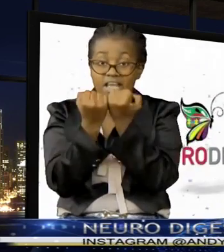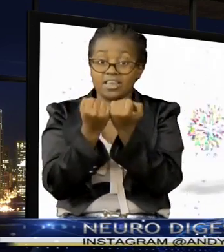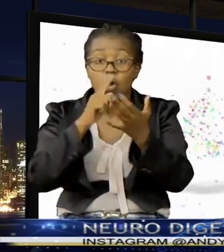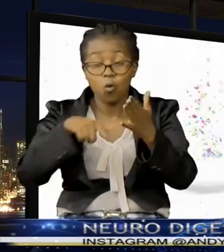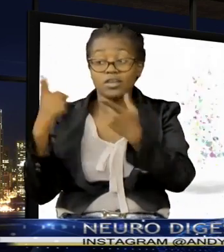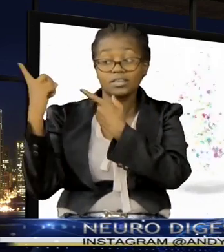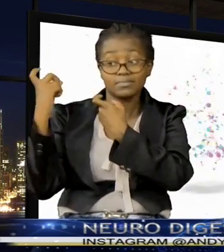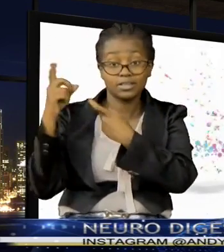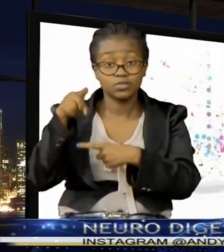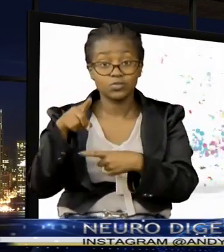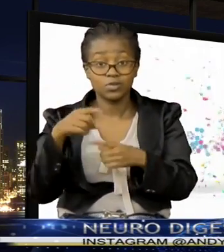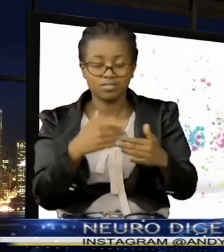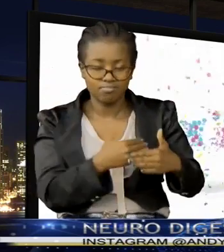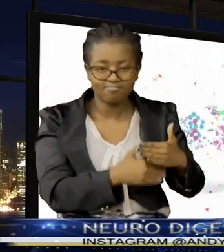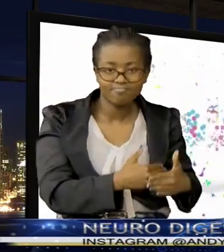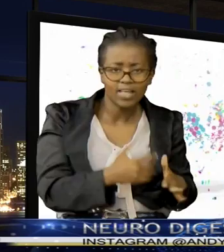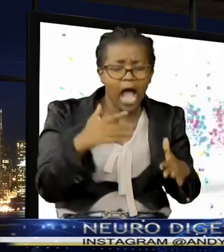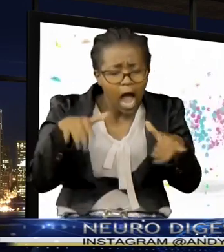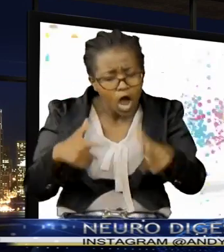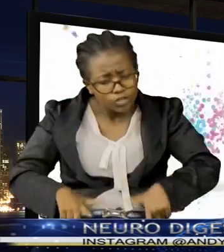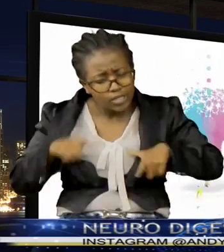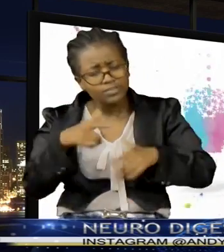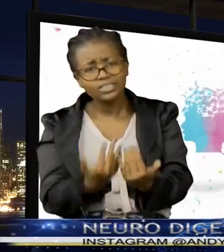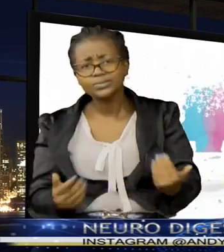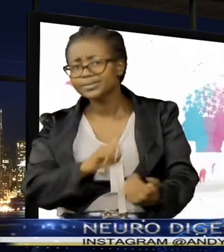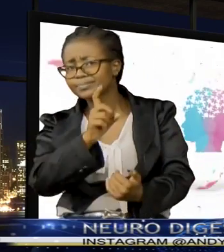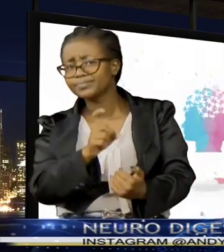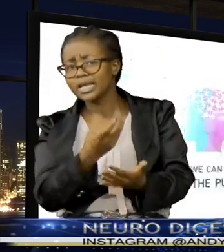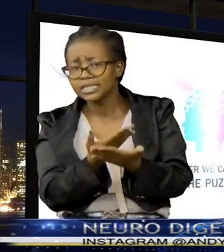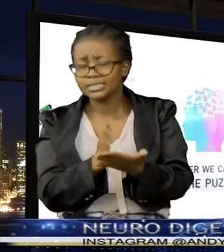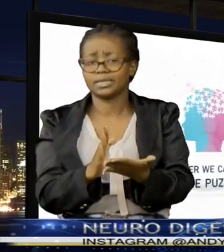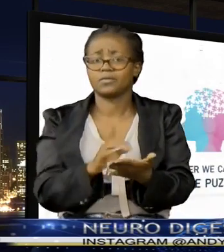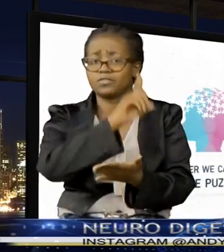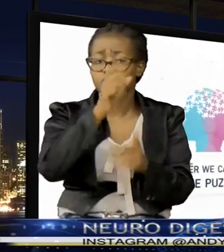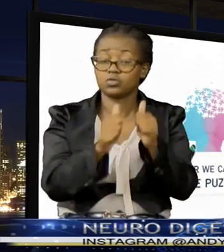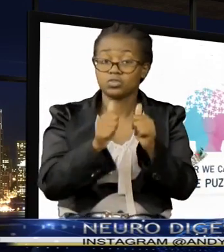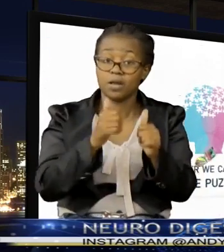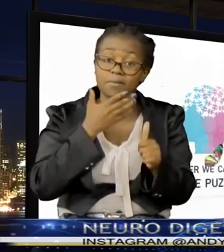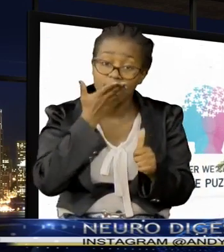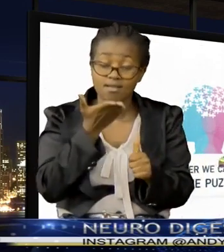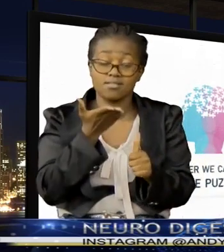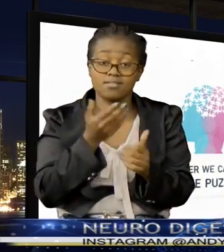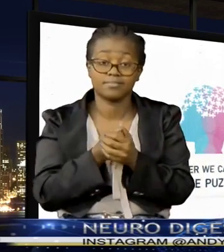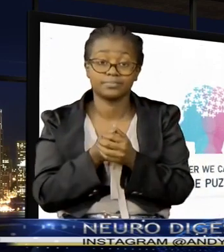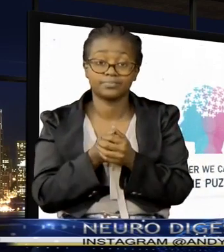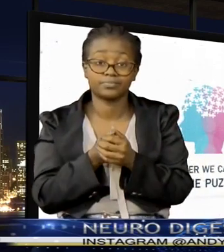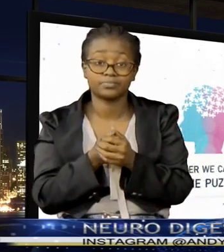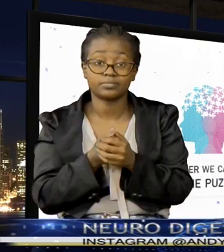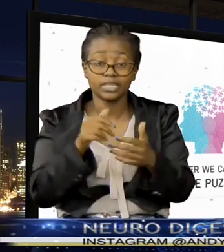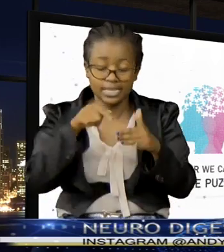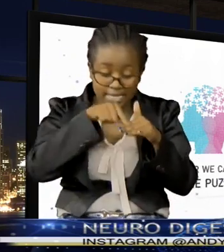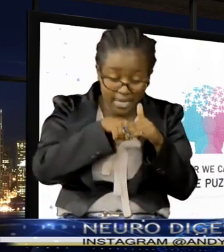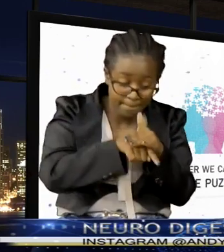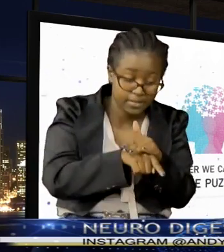is expected of you as a neighbor. How do you live with these children? Those are some of the other questions that we shall be handling and getting